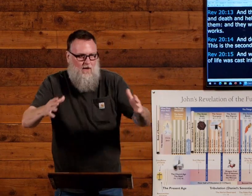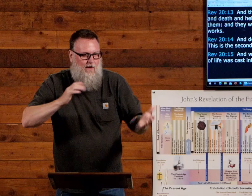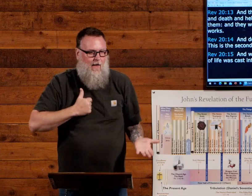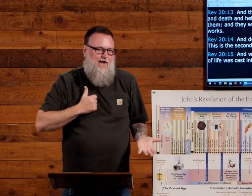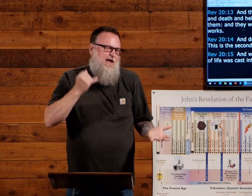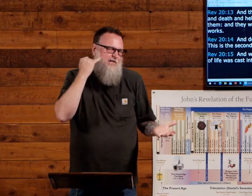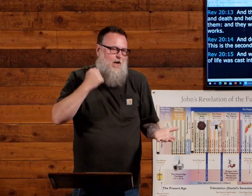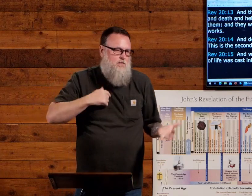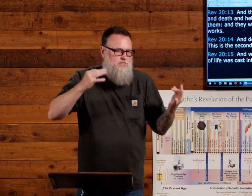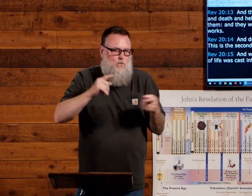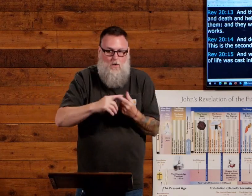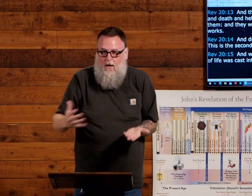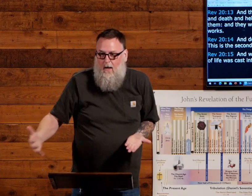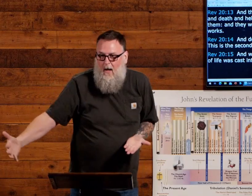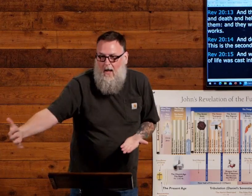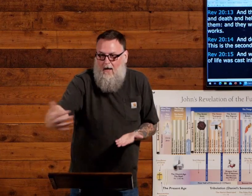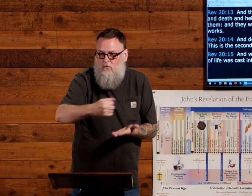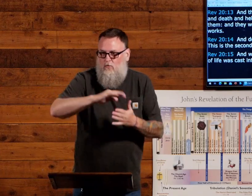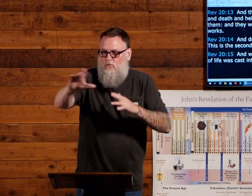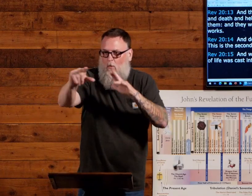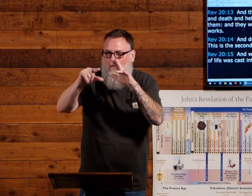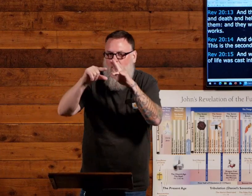Try to give you an example. If I collect